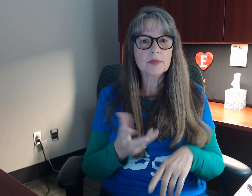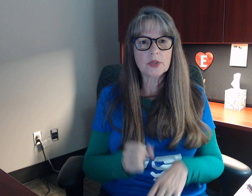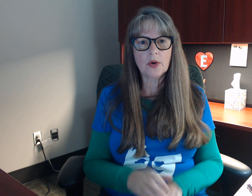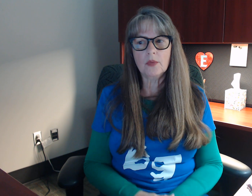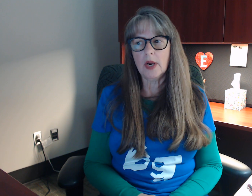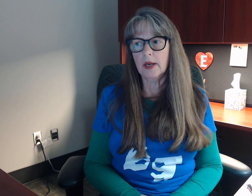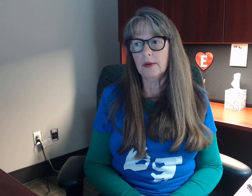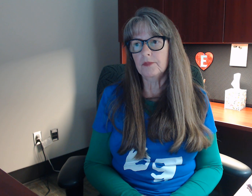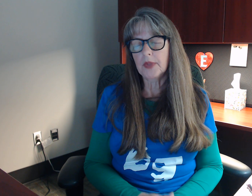So